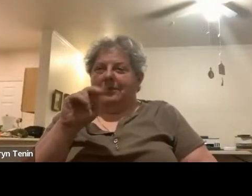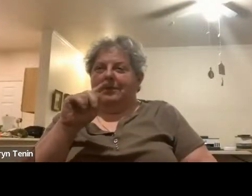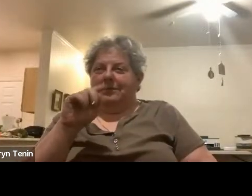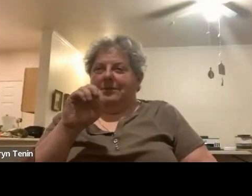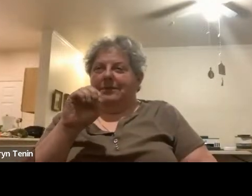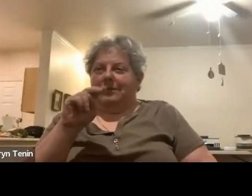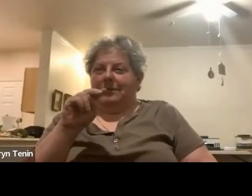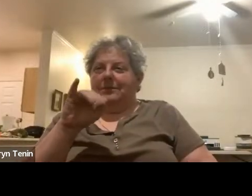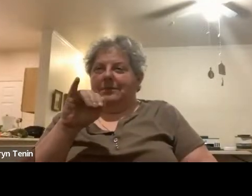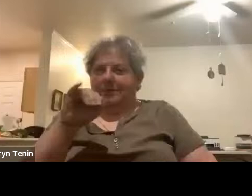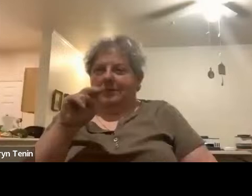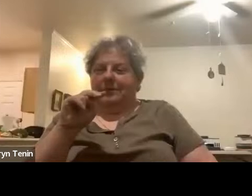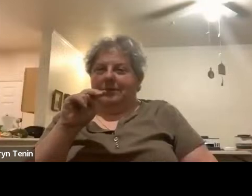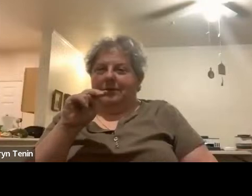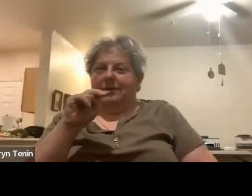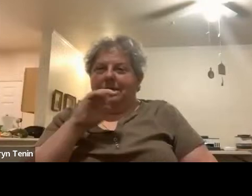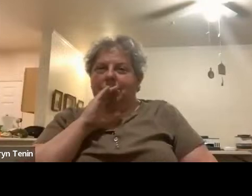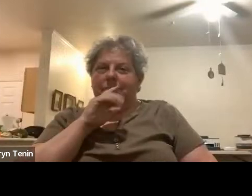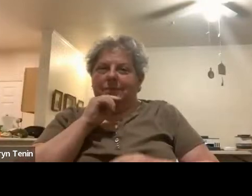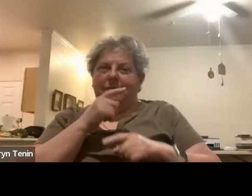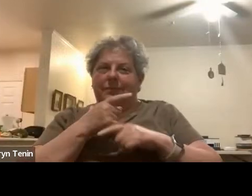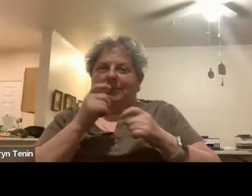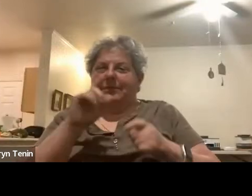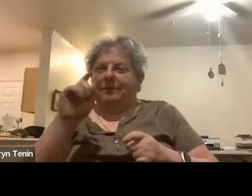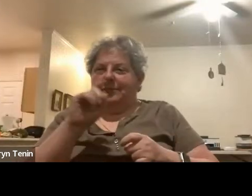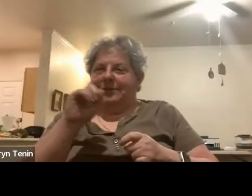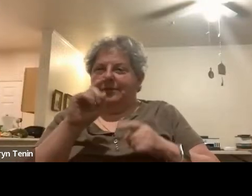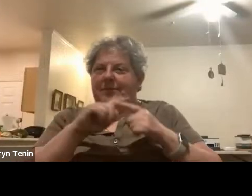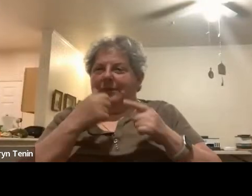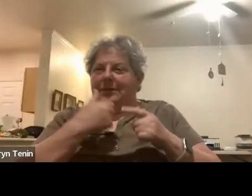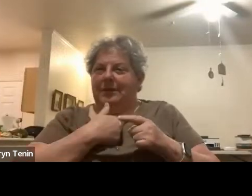Hello, my name is Karen Tenen,